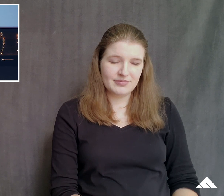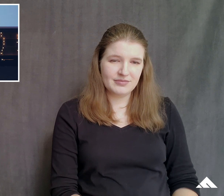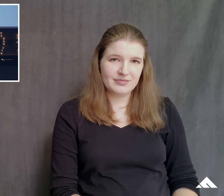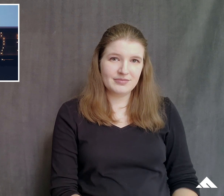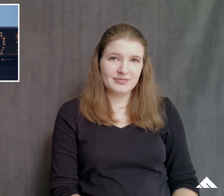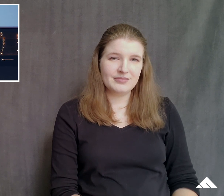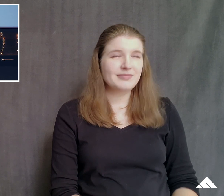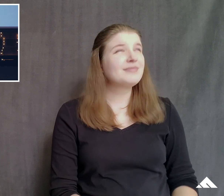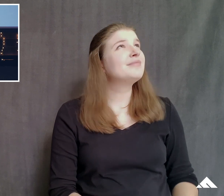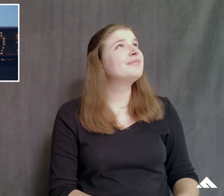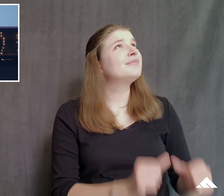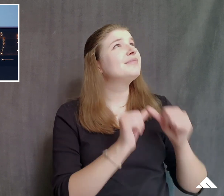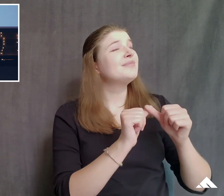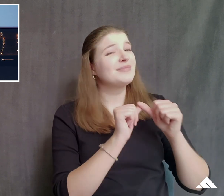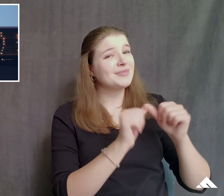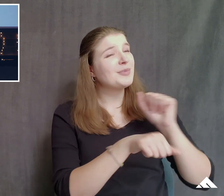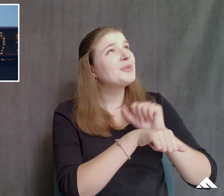Keep working with us, Lord Jesus.